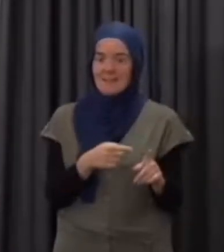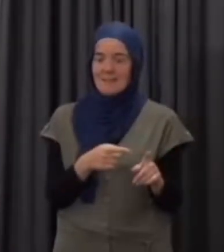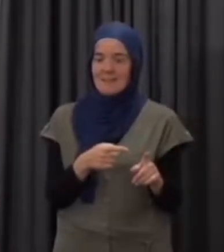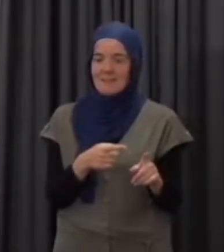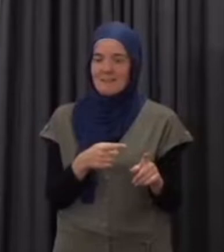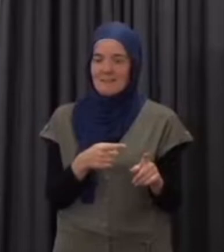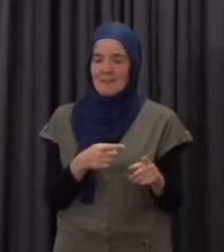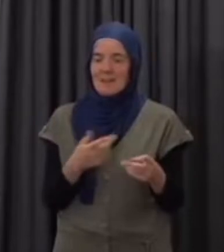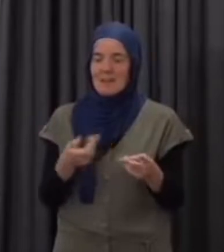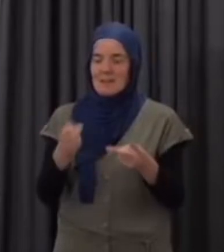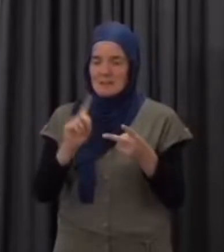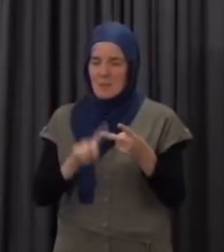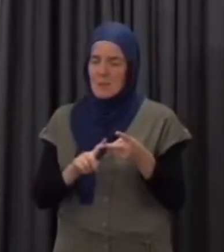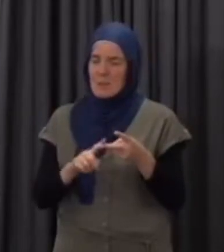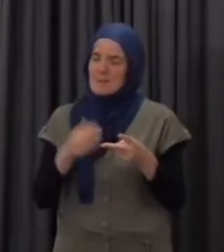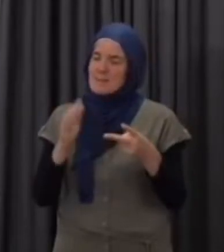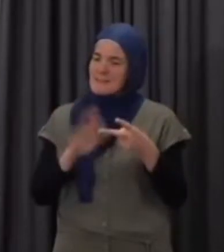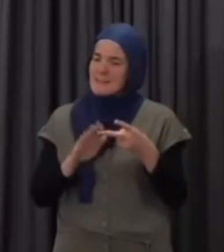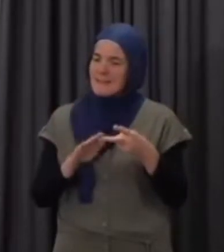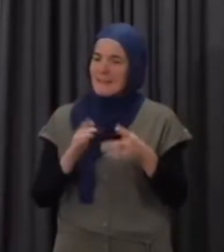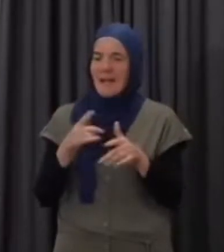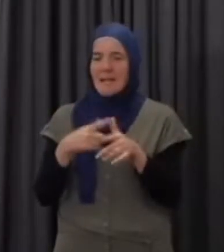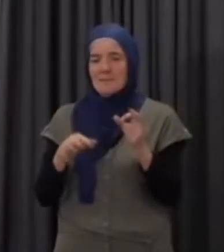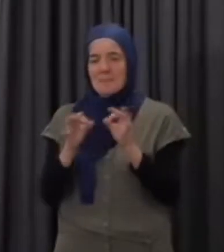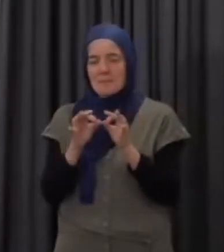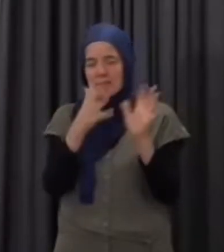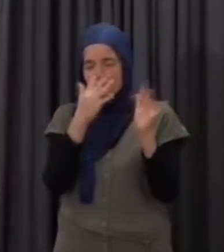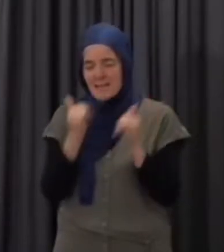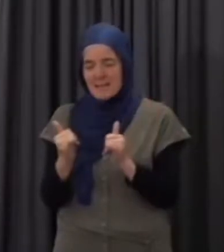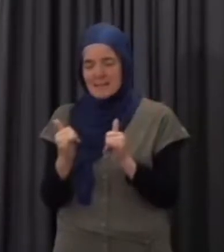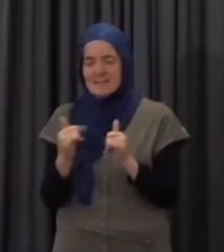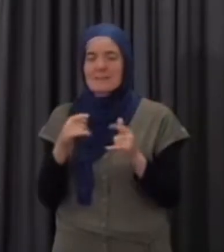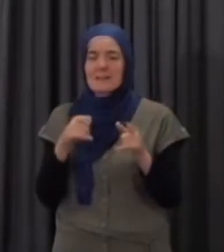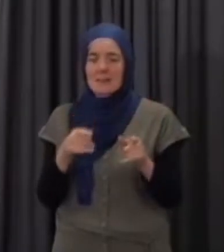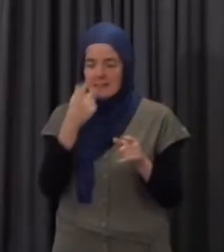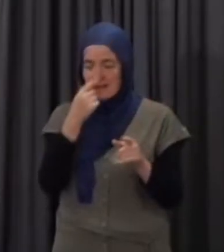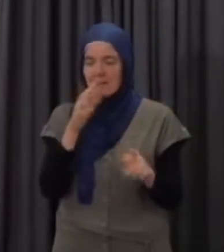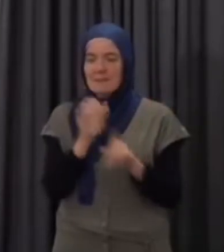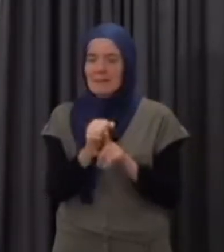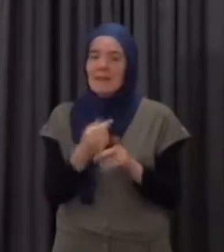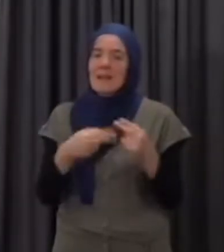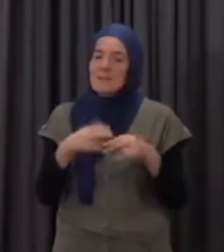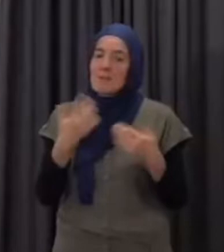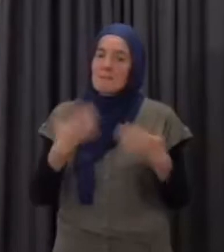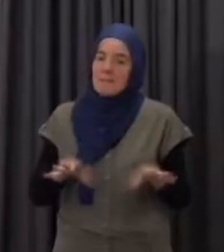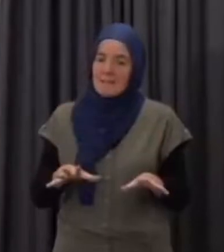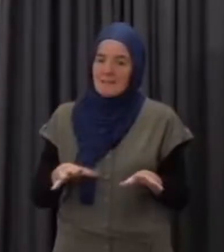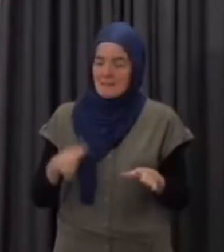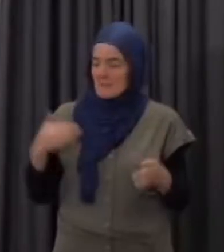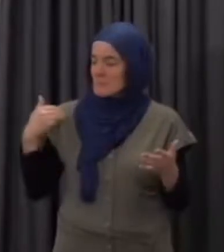we are able to have some sense of what we think the community transmission rates have been more broadly. I think we also,